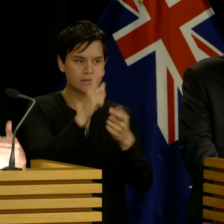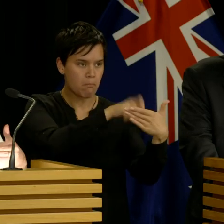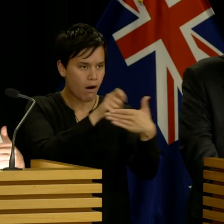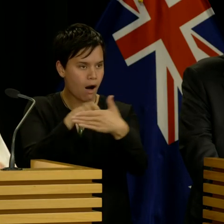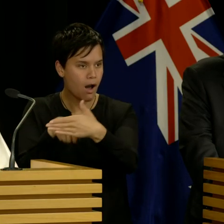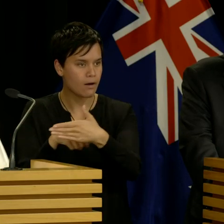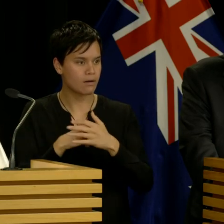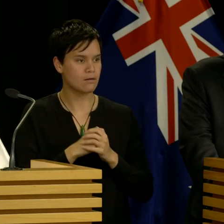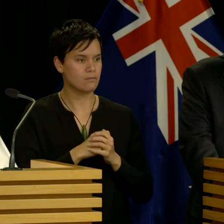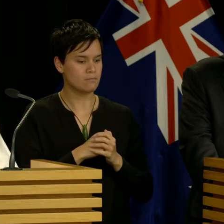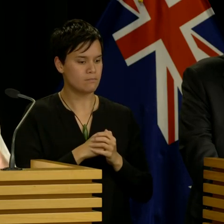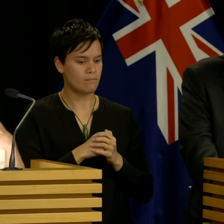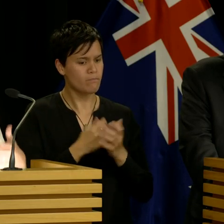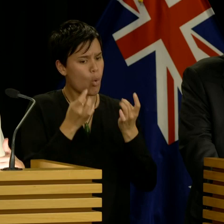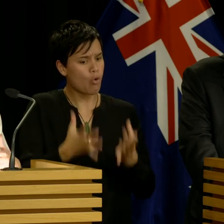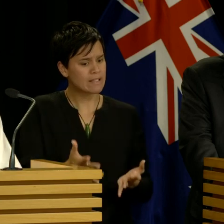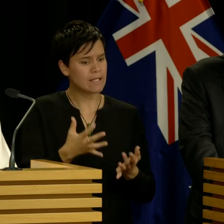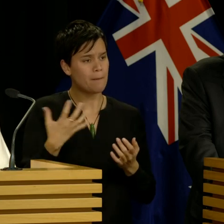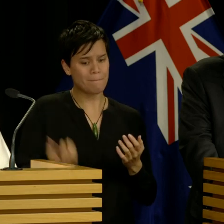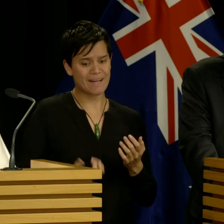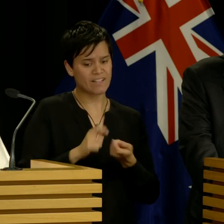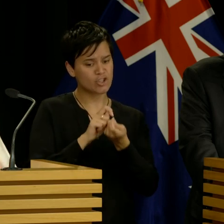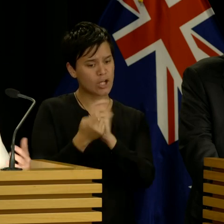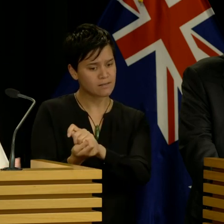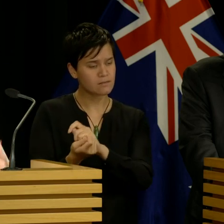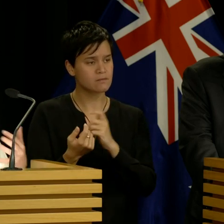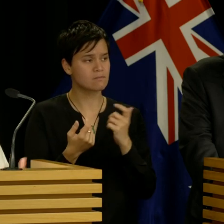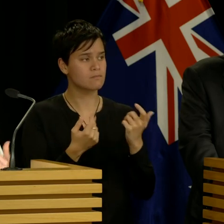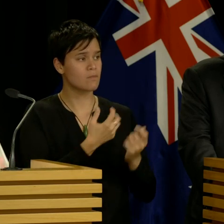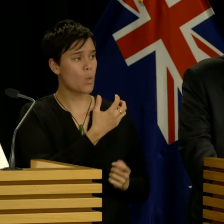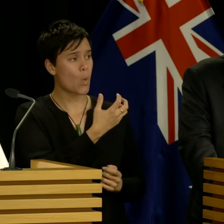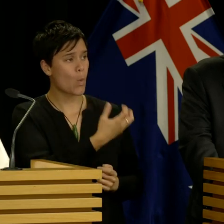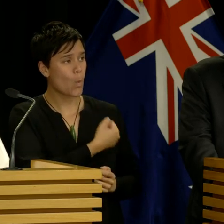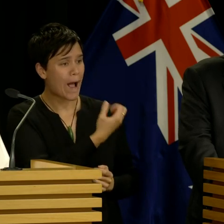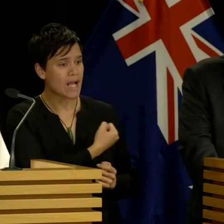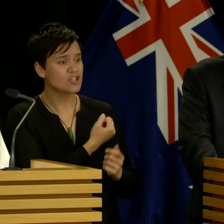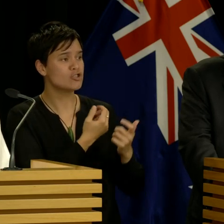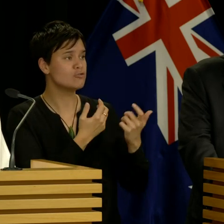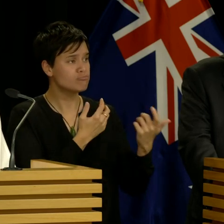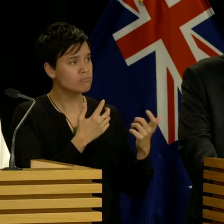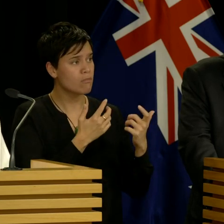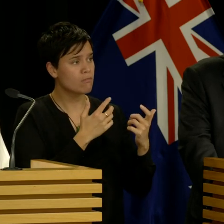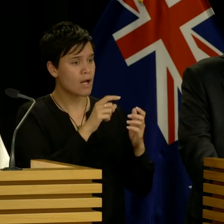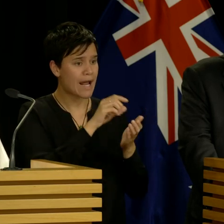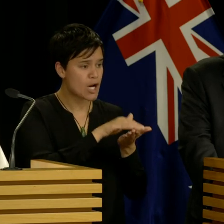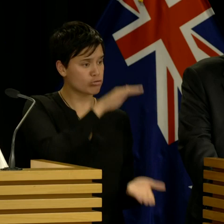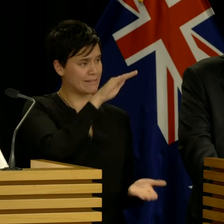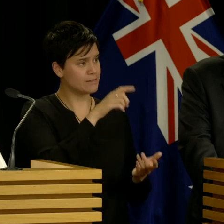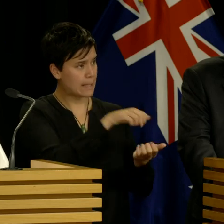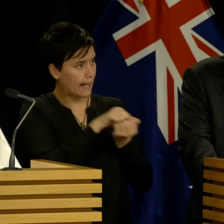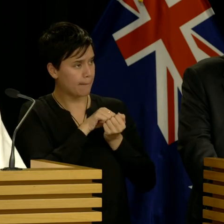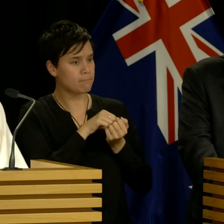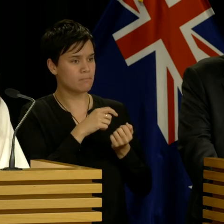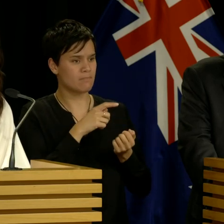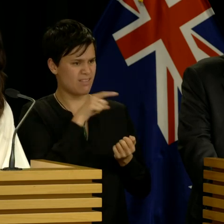to benefits, and I would say, of course, what people are anticipating in their wages is all part of continuing to keep the economy ticking over. What's the scale,